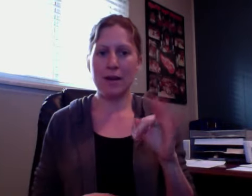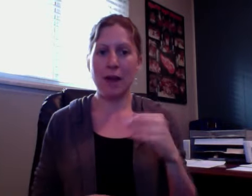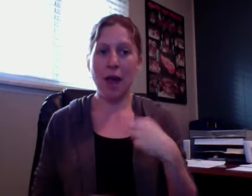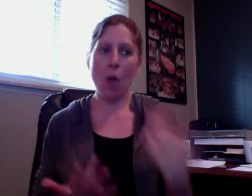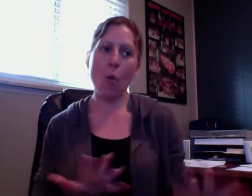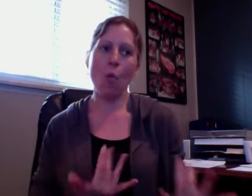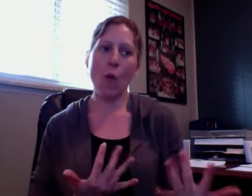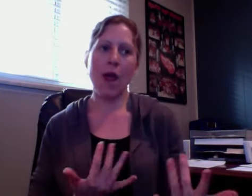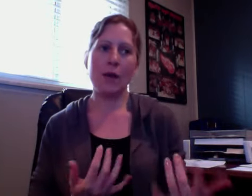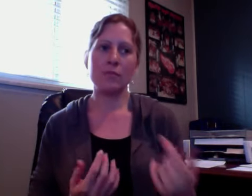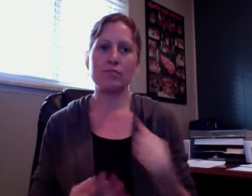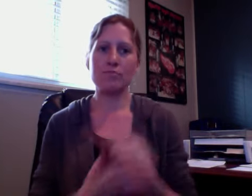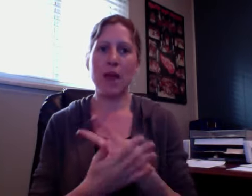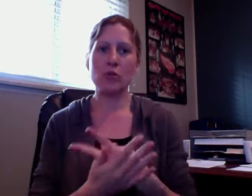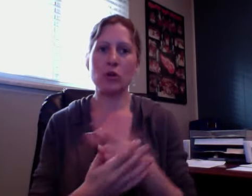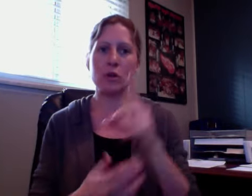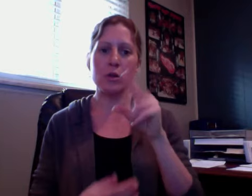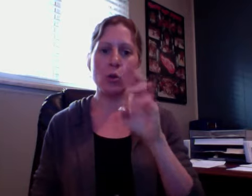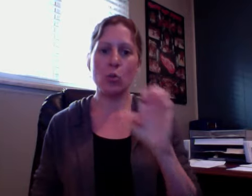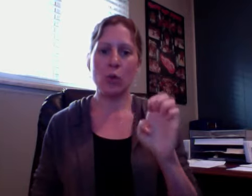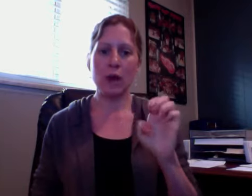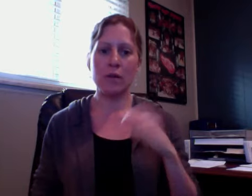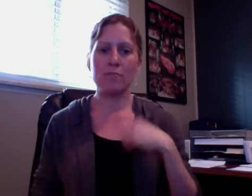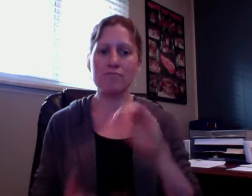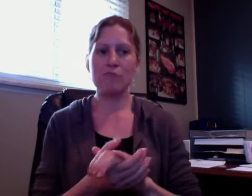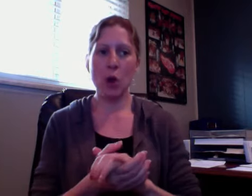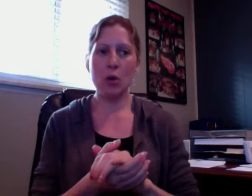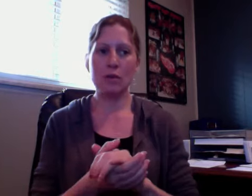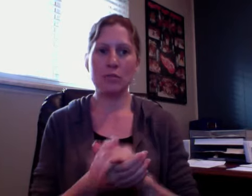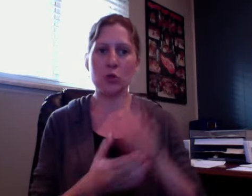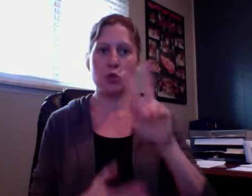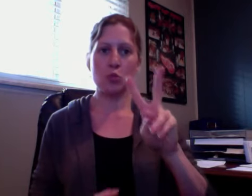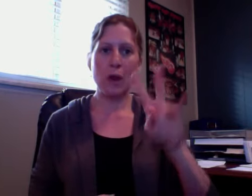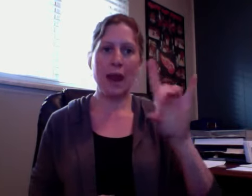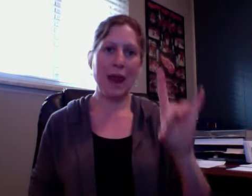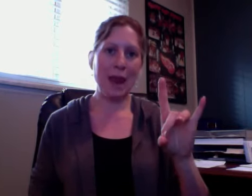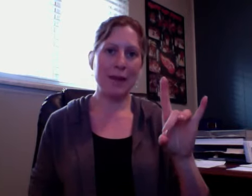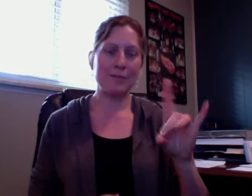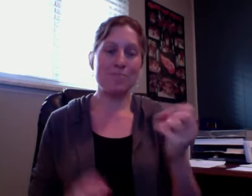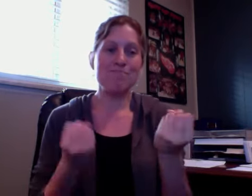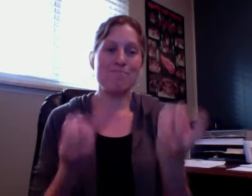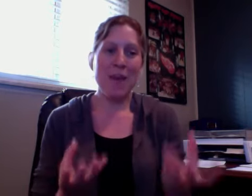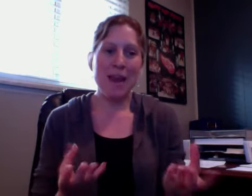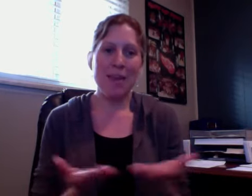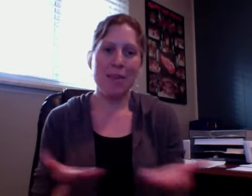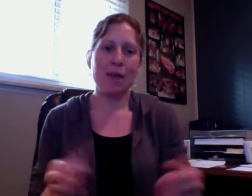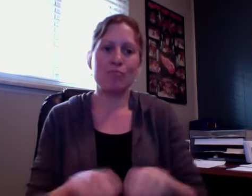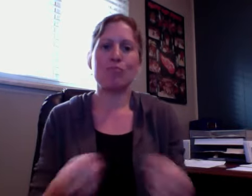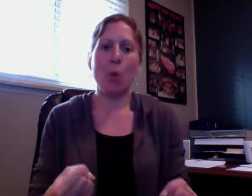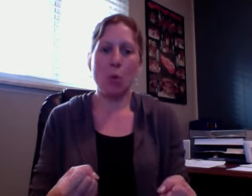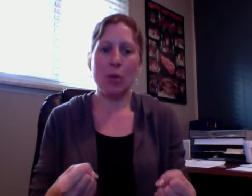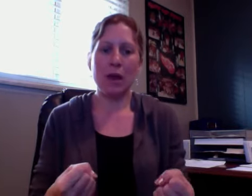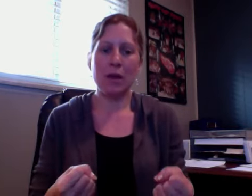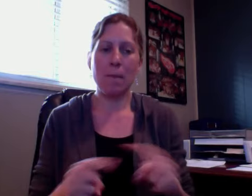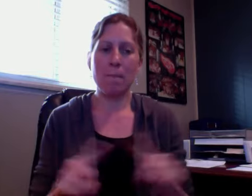degree and then married at the age of 28. Many barriers were broken, but still deep down inside, Generation N lives through me and through many others